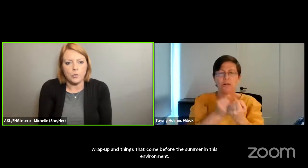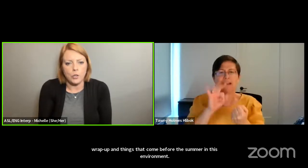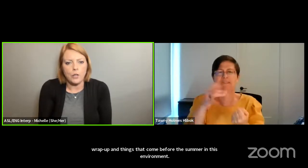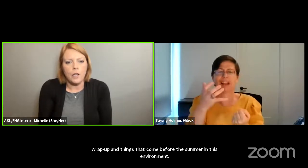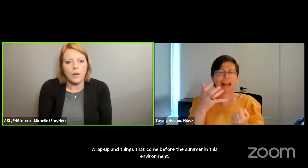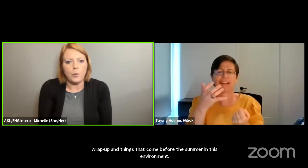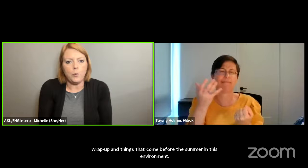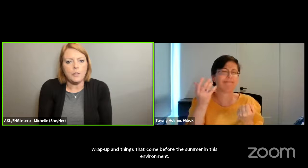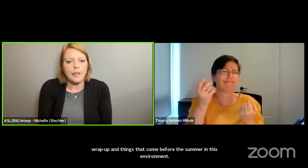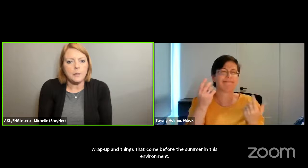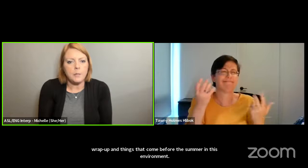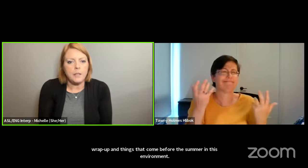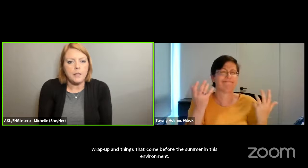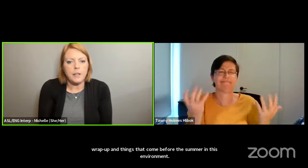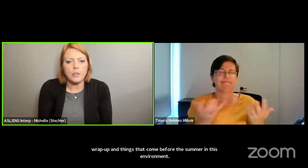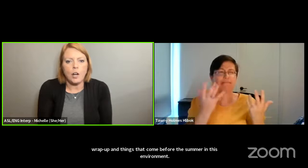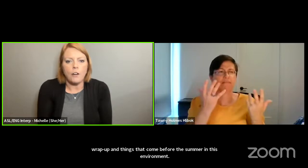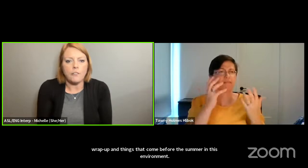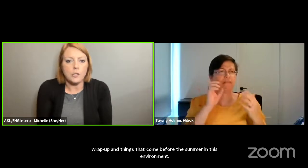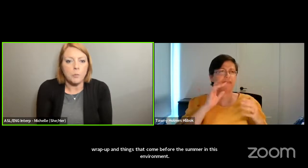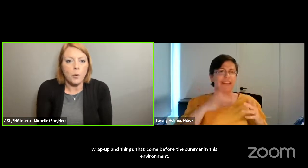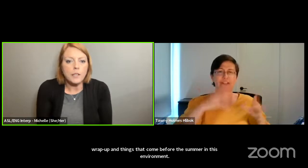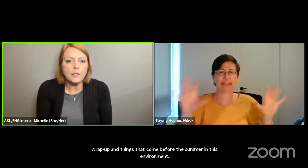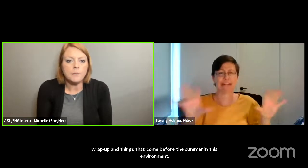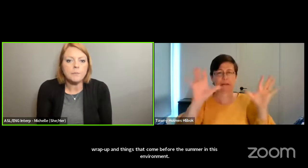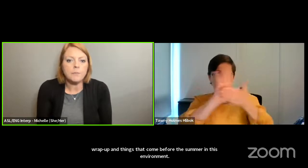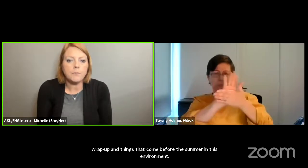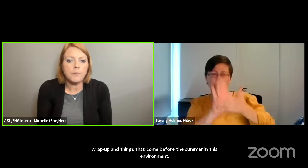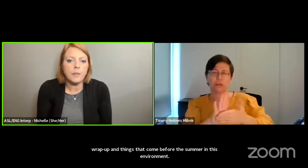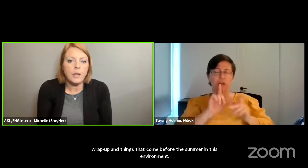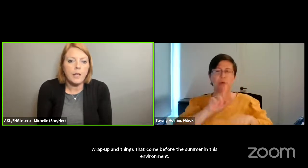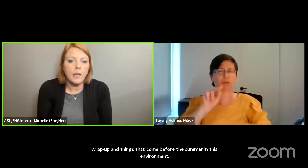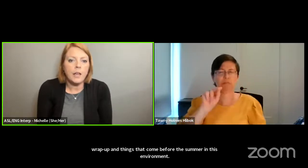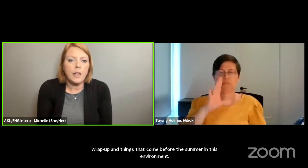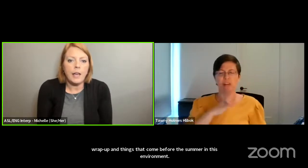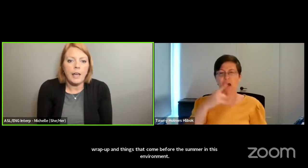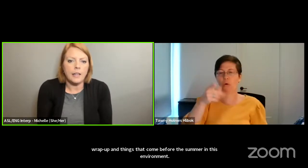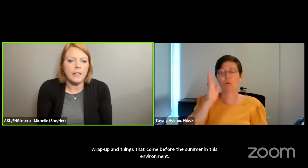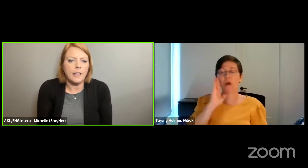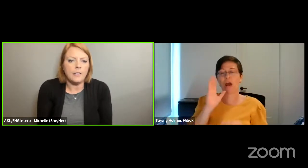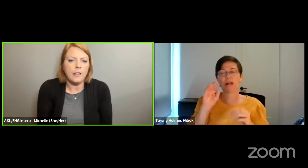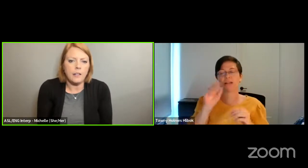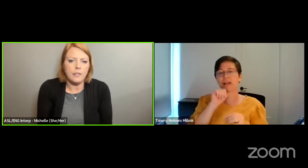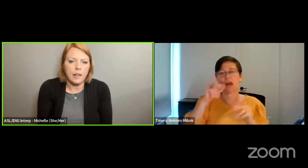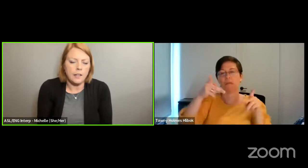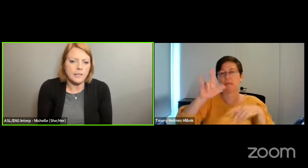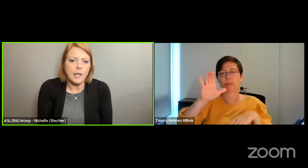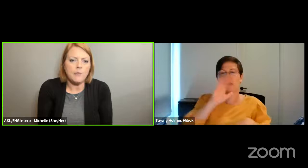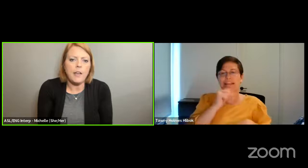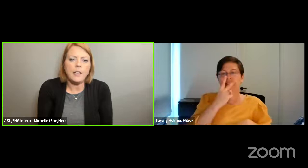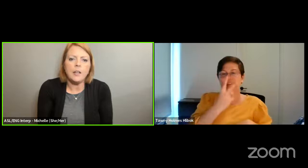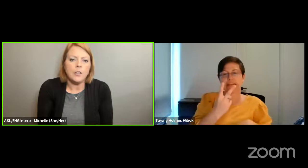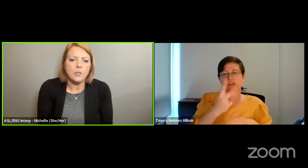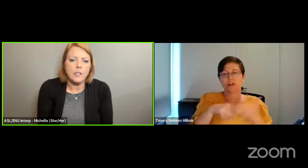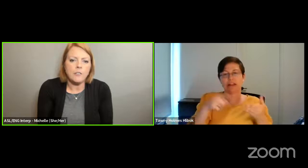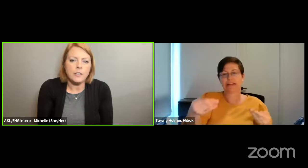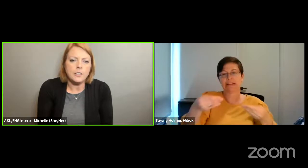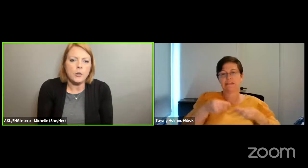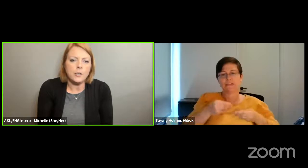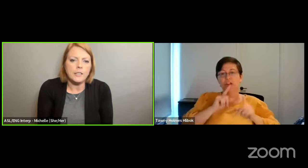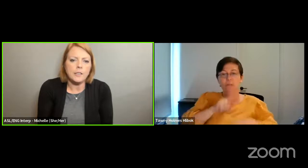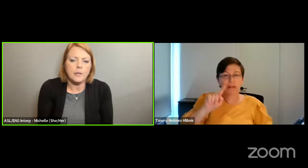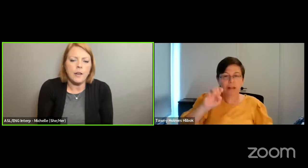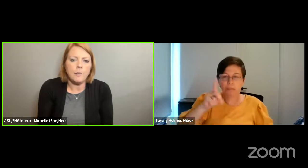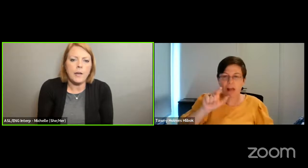you in the future. We would like to be there to offer support. And in that same vein, you